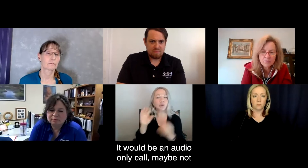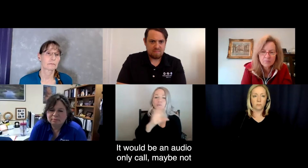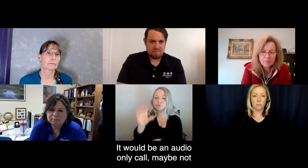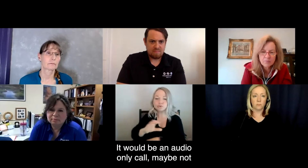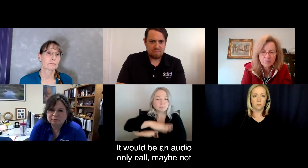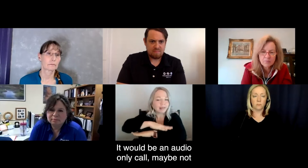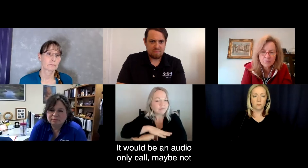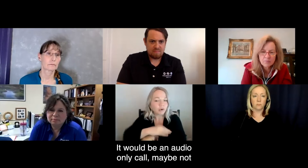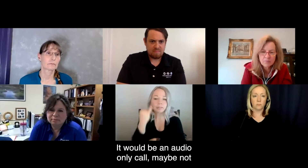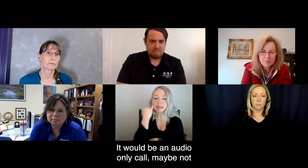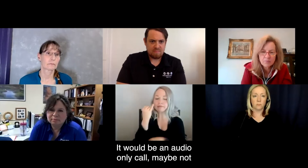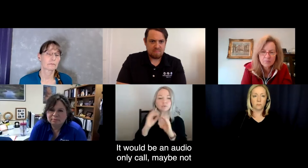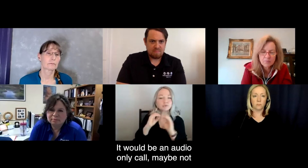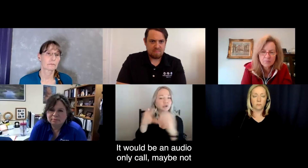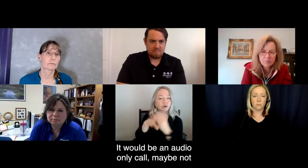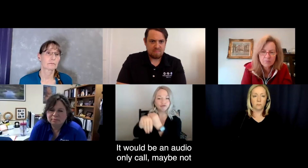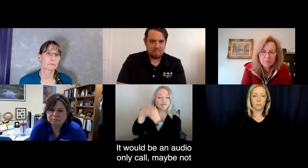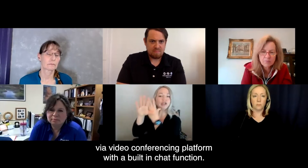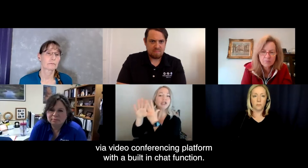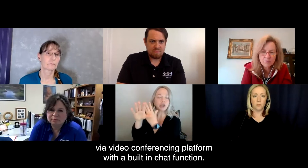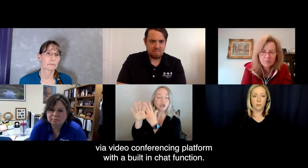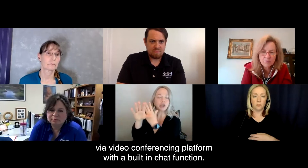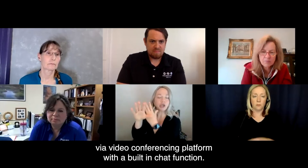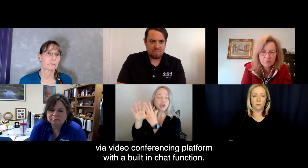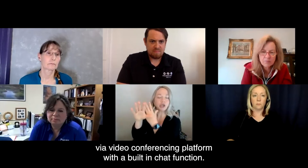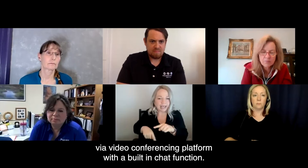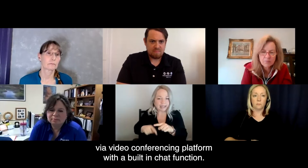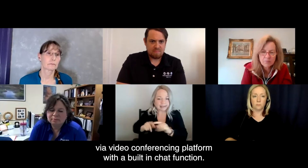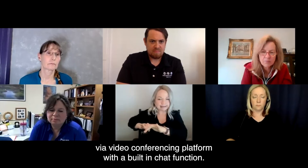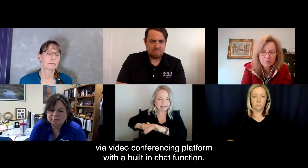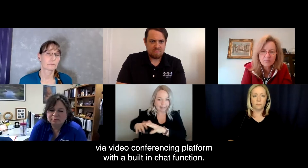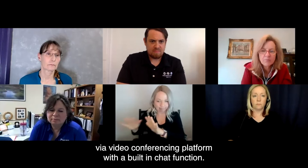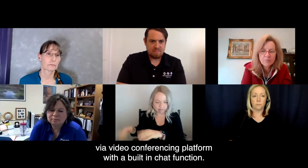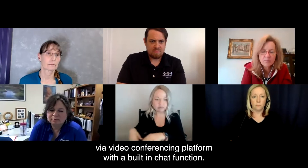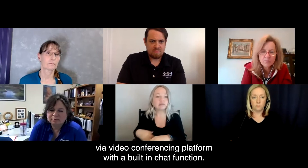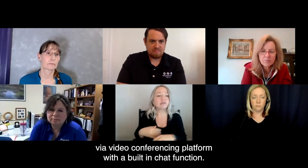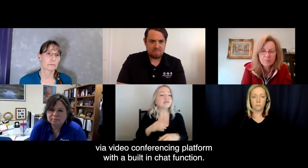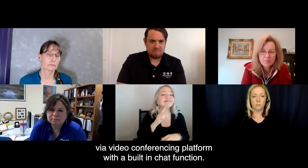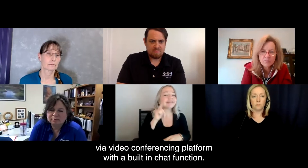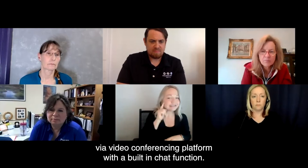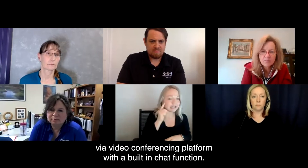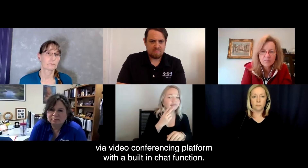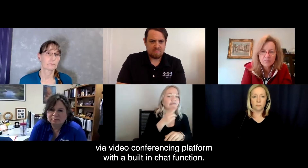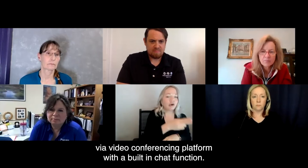it would be an audio only call, maybe not via a video conferencing platform with a built-in chat function.